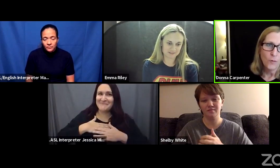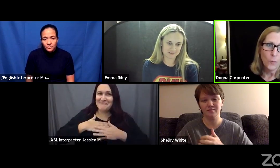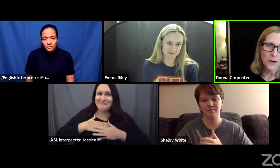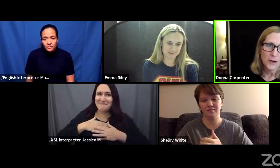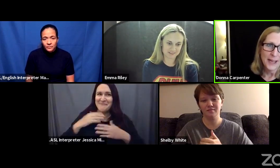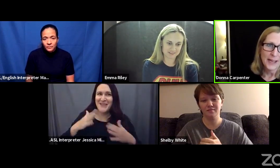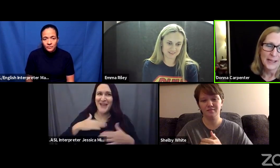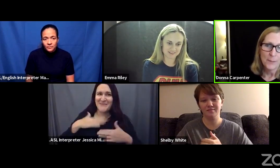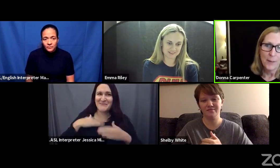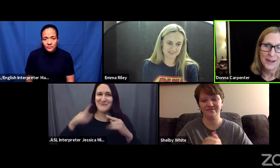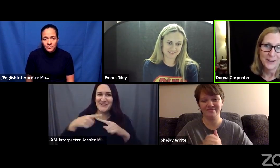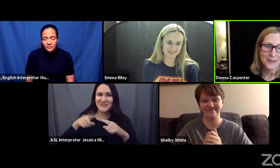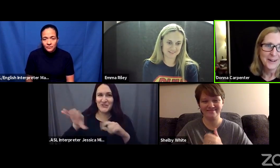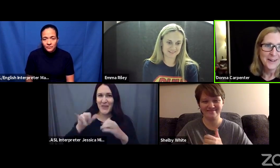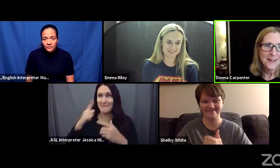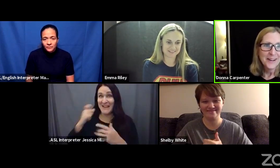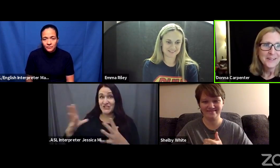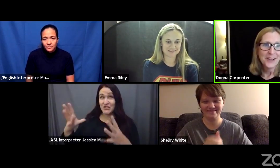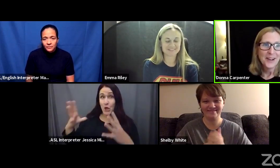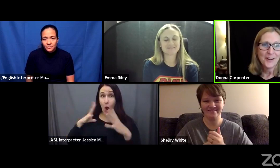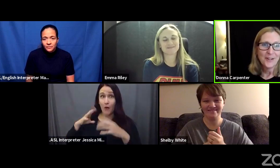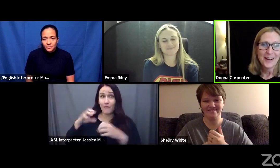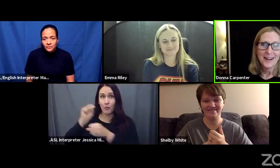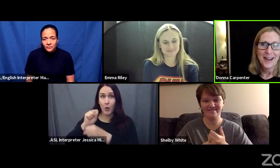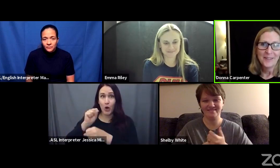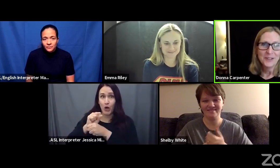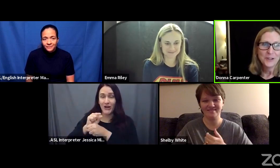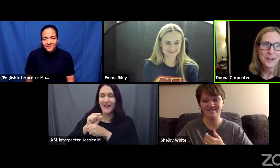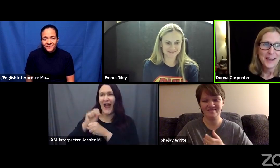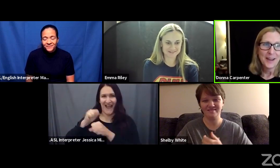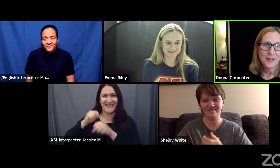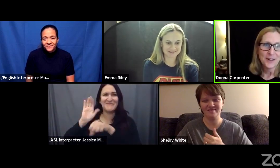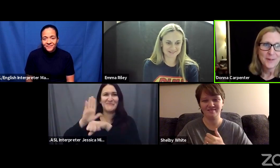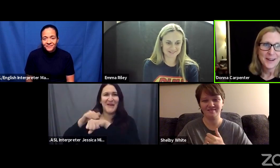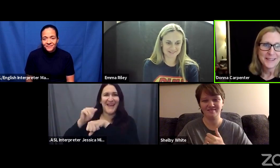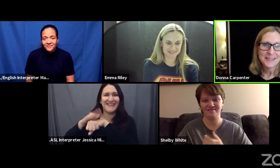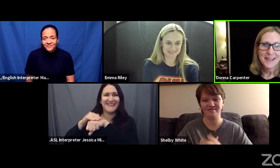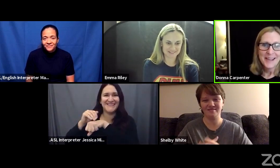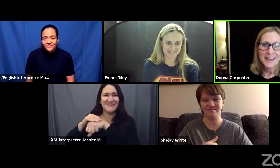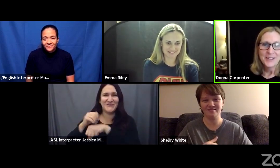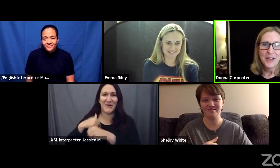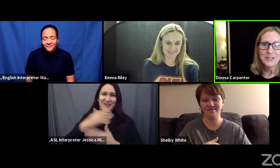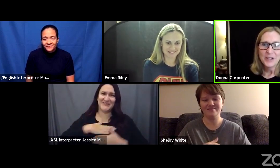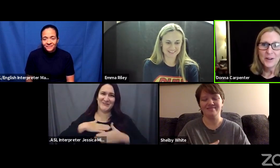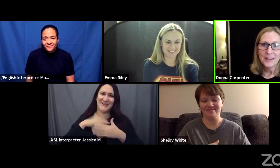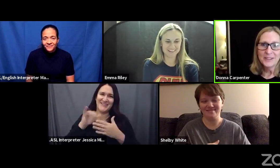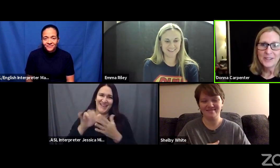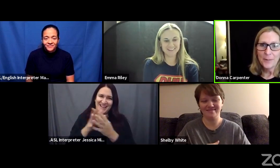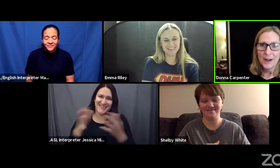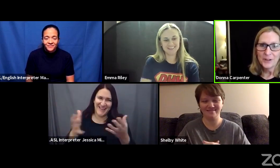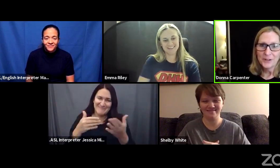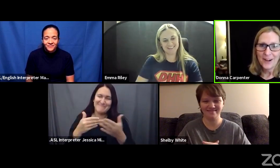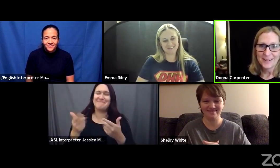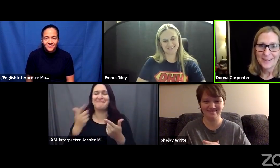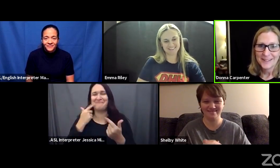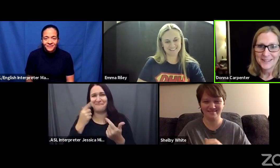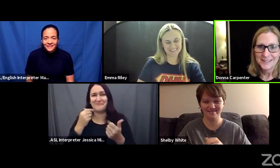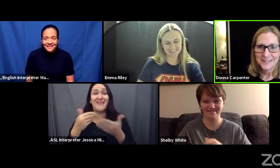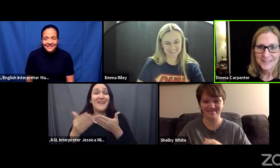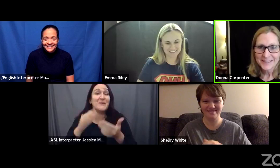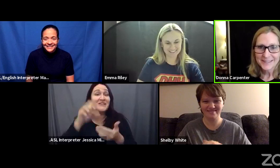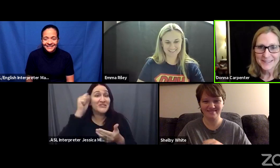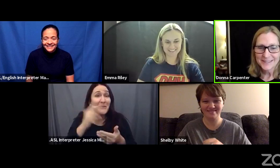she's off work and I can pet her. So I've enjoyed that very much. Shelby, let's share about your